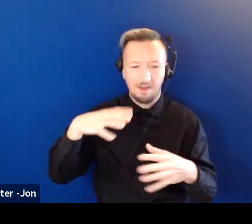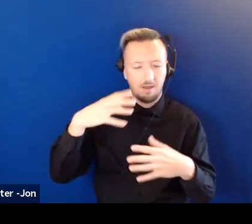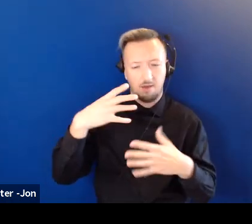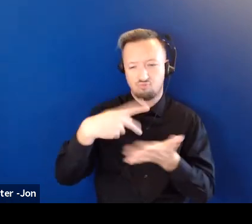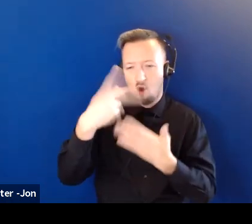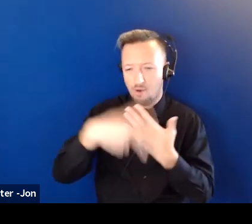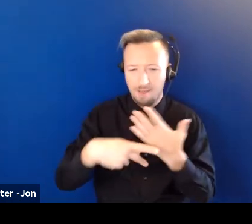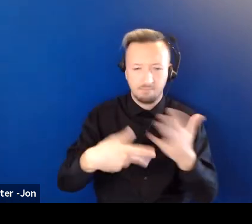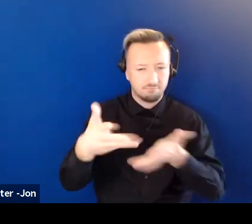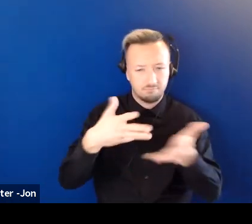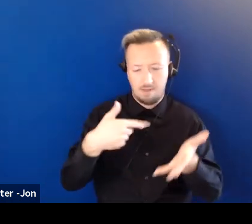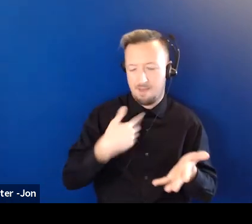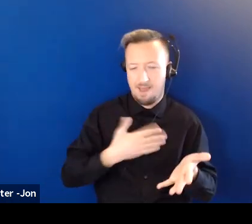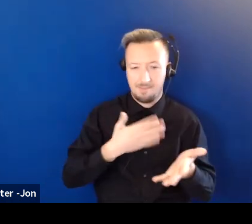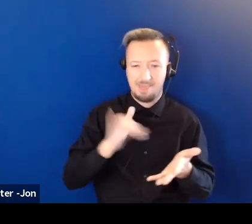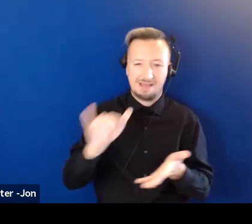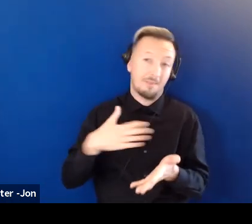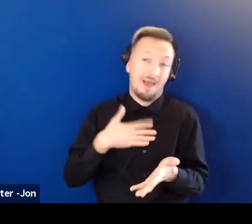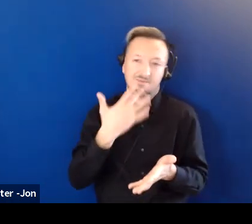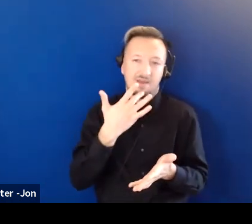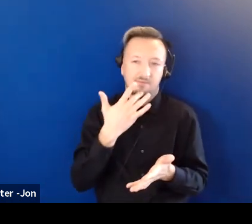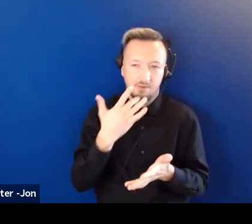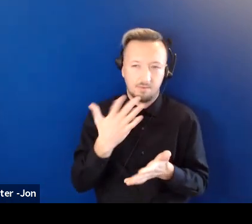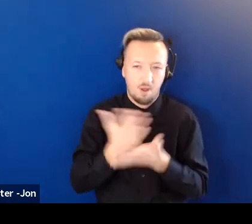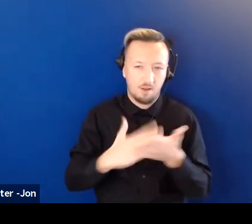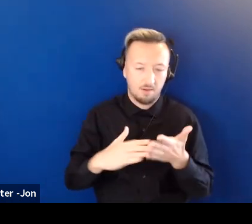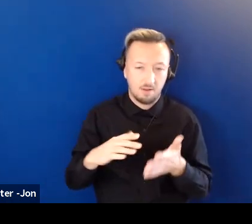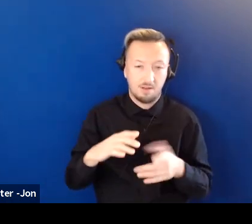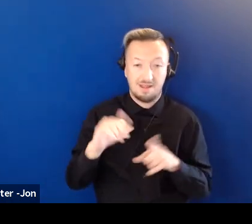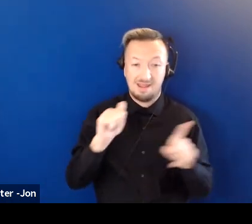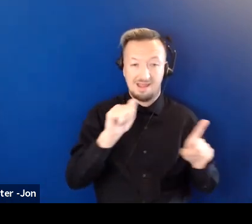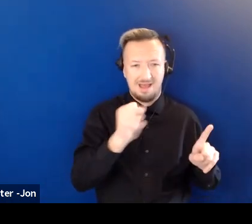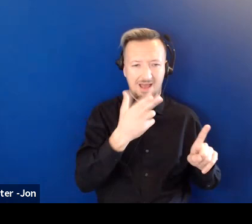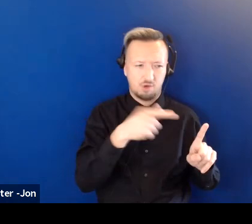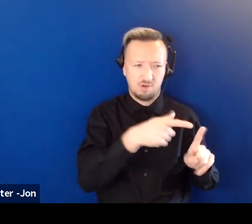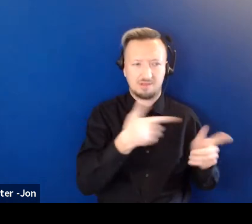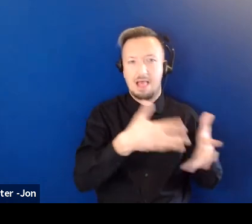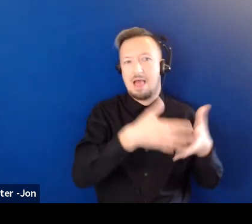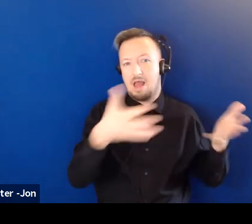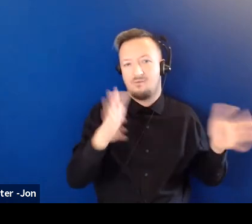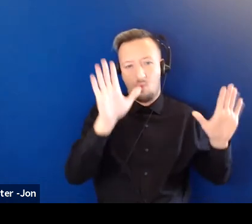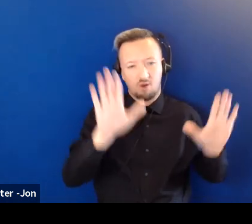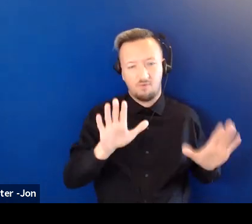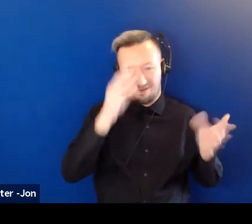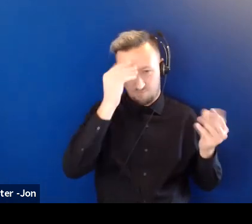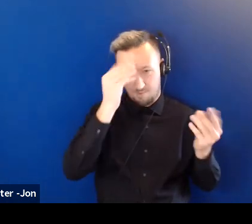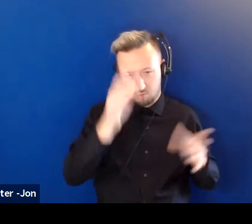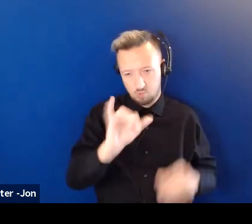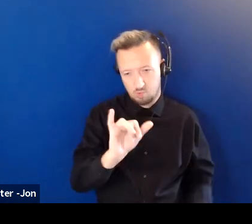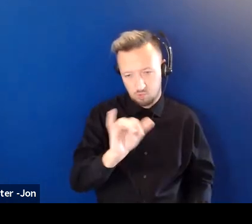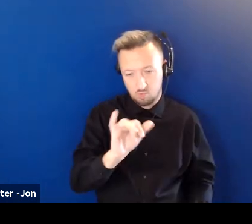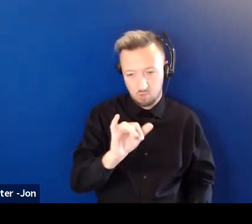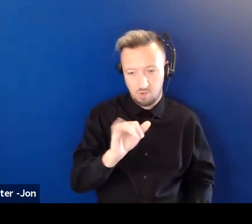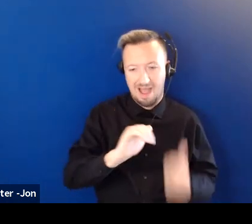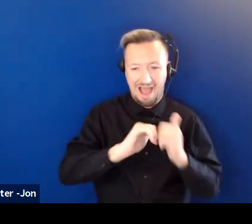long. It's one of my favorites, and I think Aja has some really valuable information on